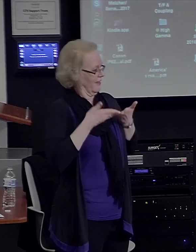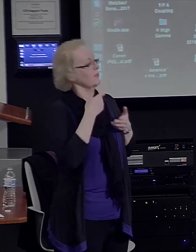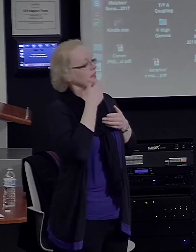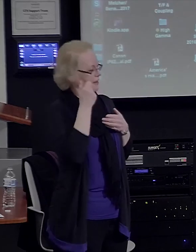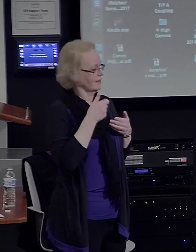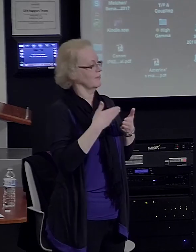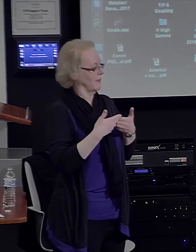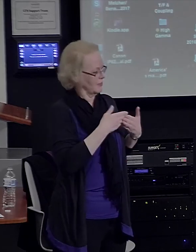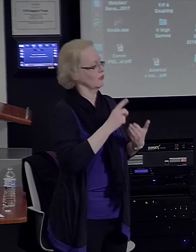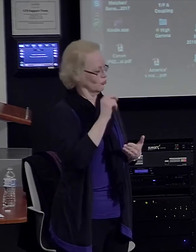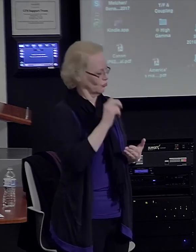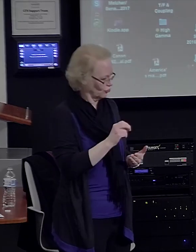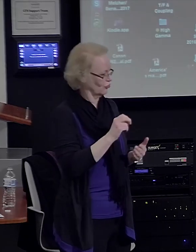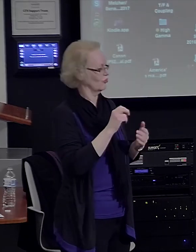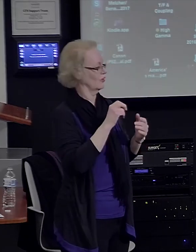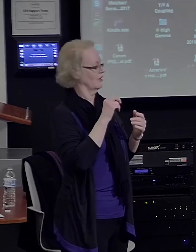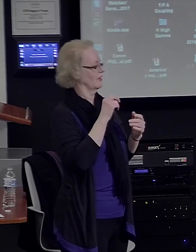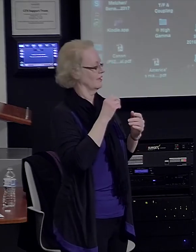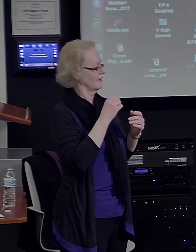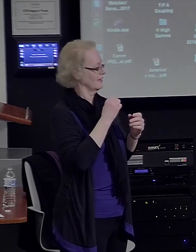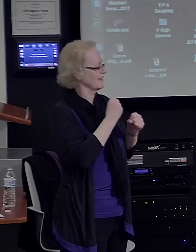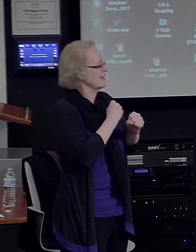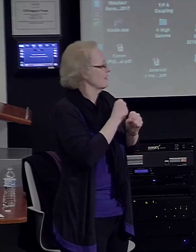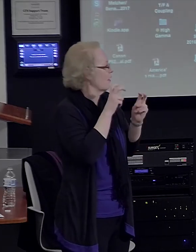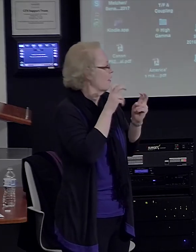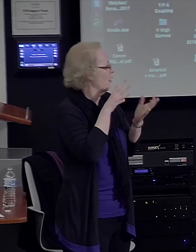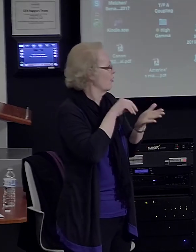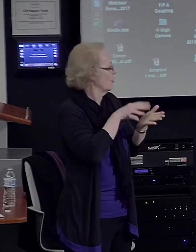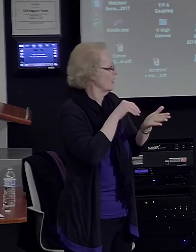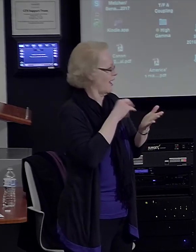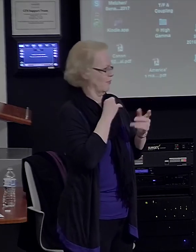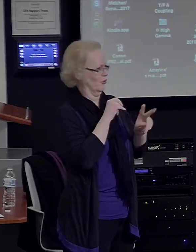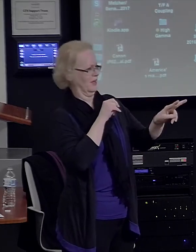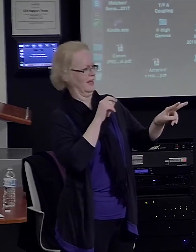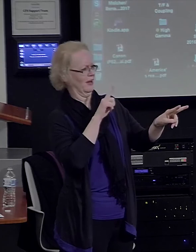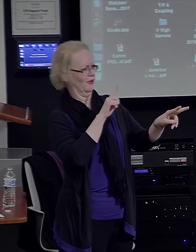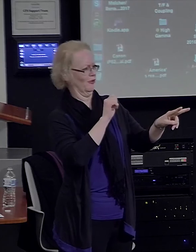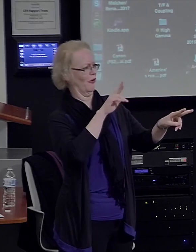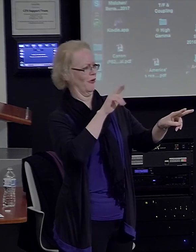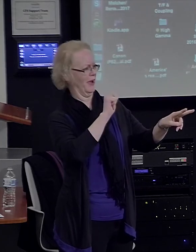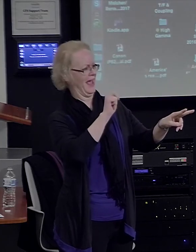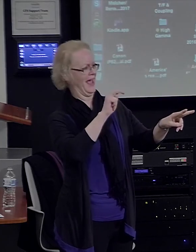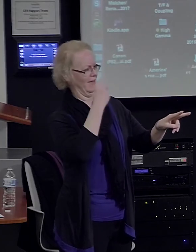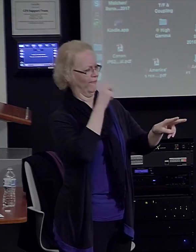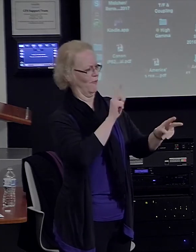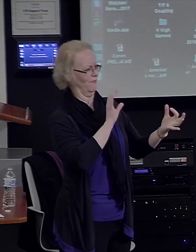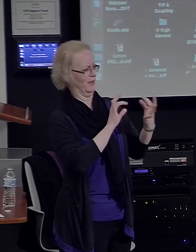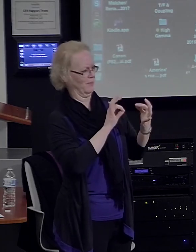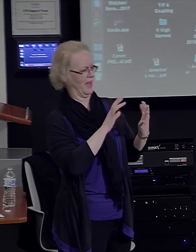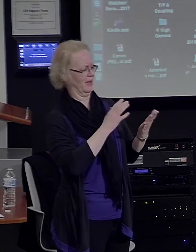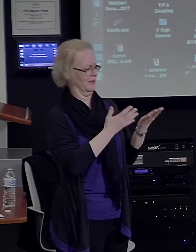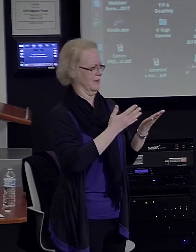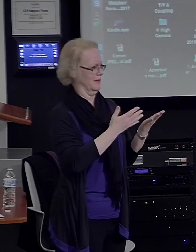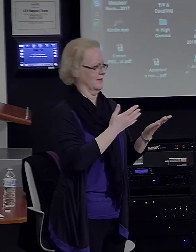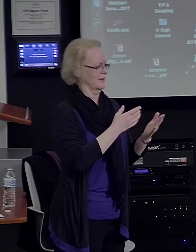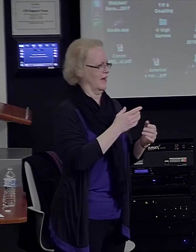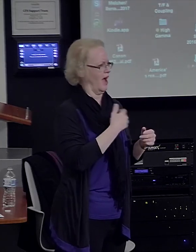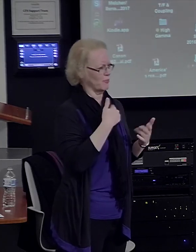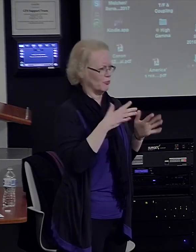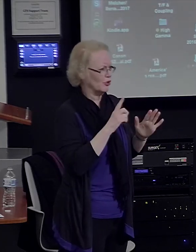statistical learning and i suspect they do it in the i'm just looking at laura ann for feedback here um that